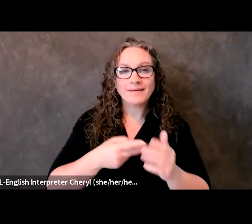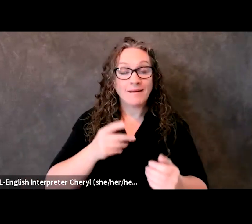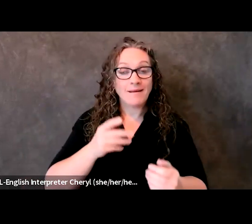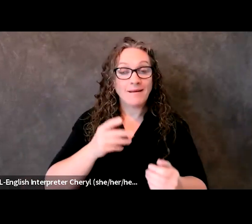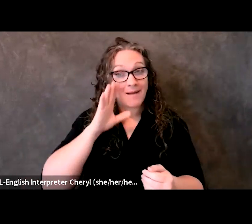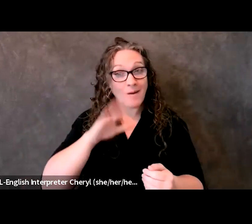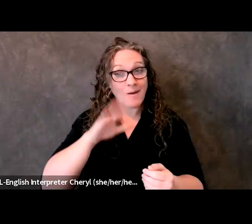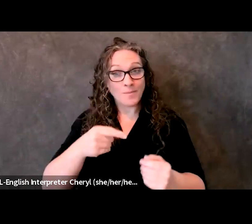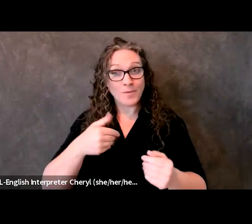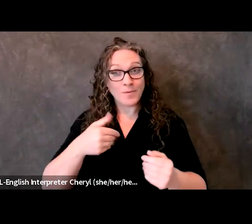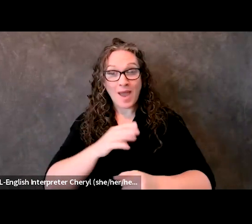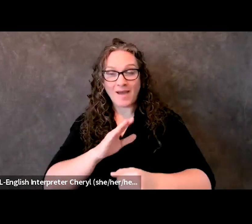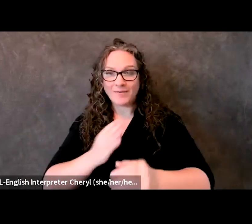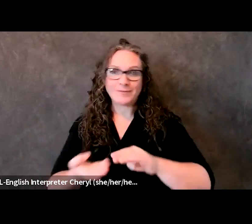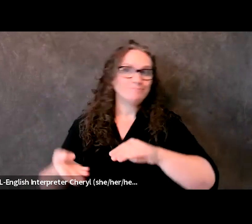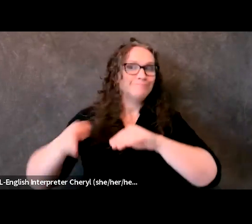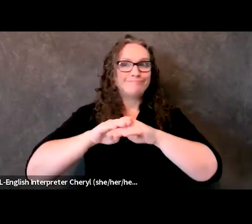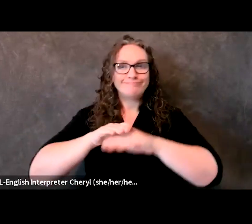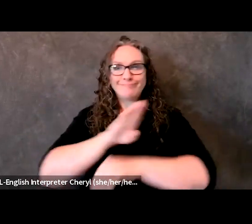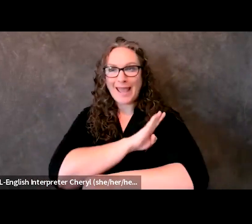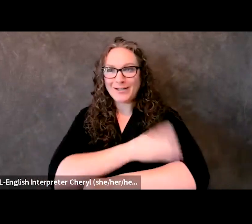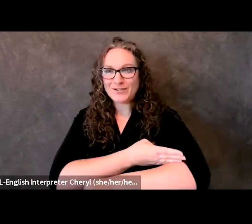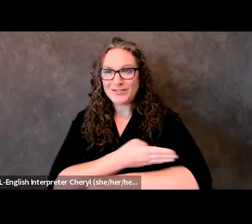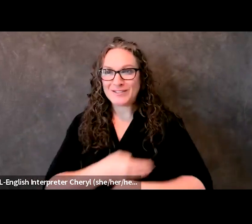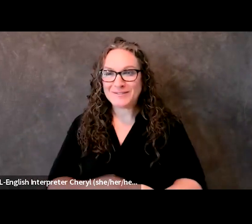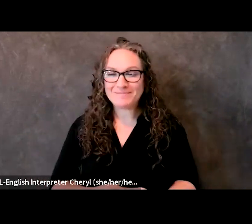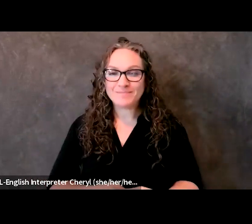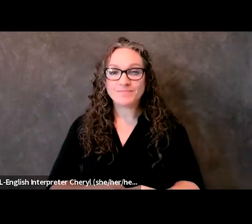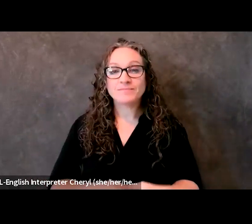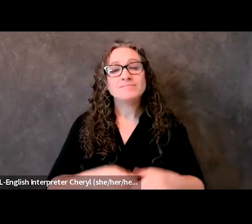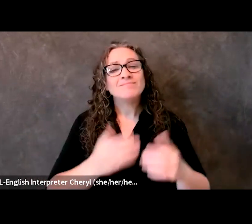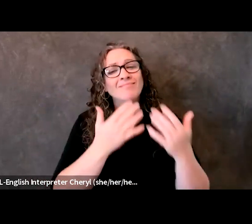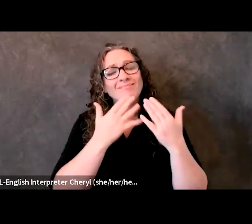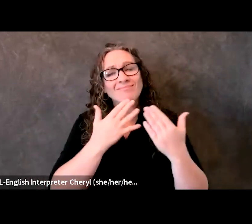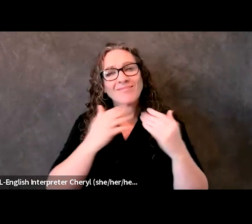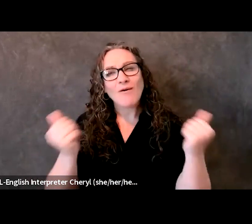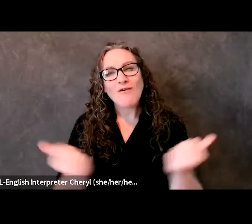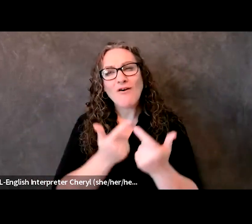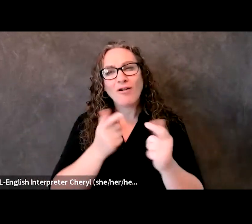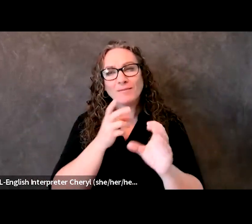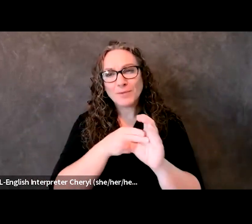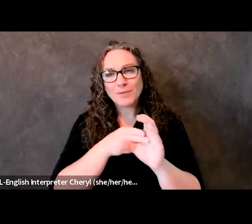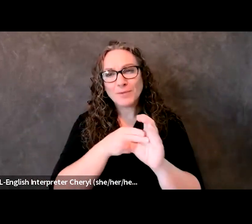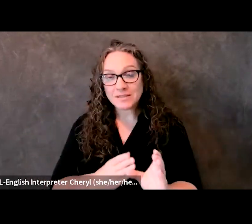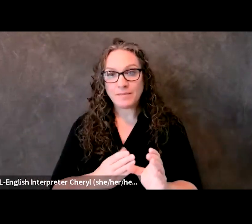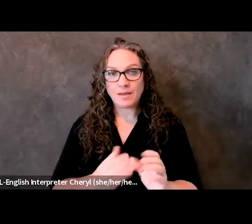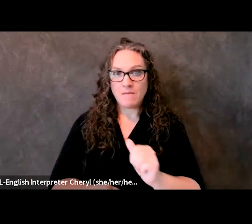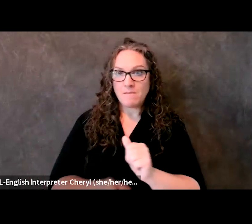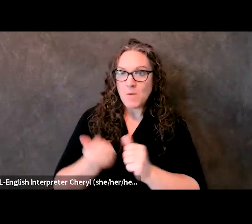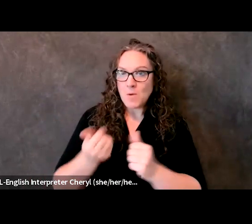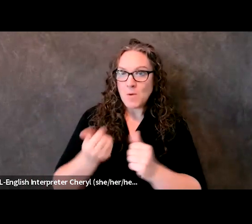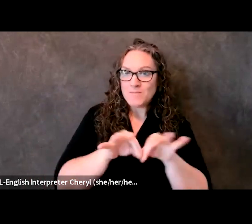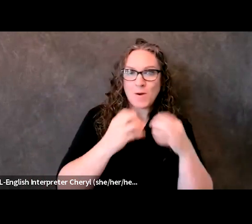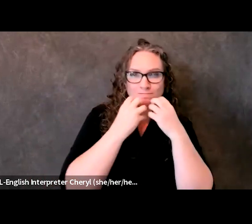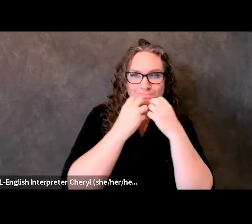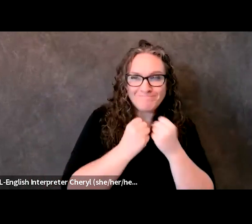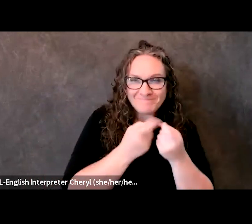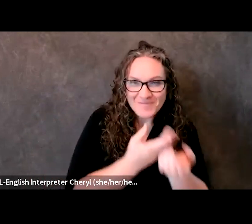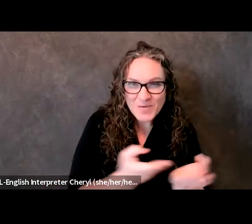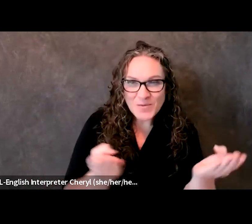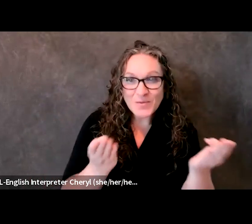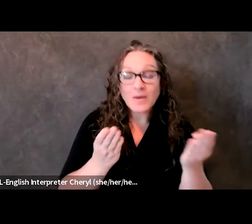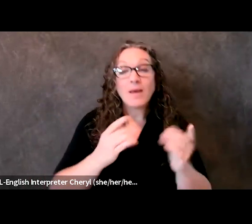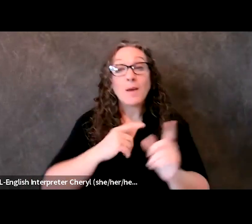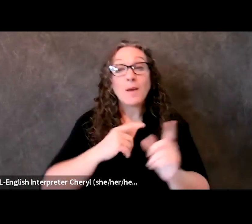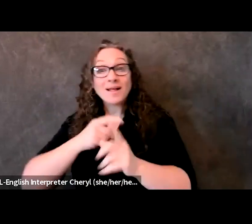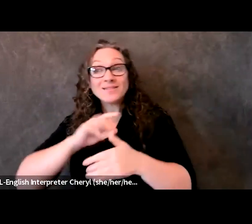re-energized. I want to thank all of the participants, most importantly, and then all of the people behind the